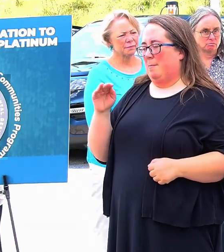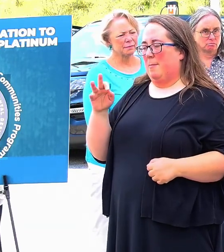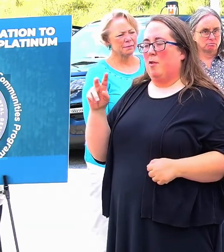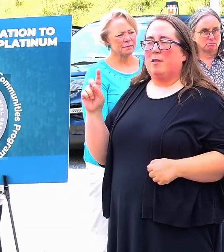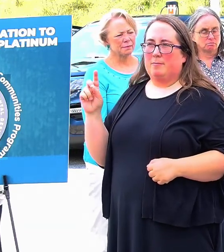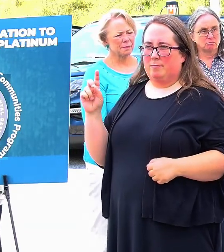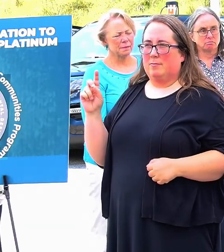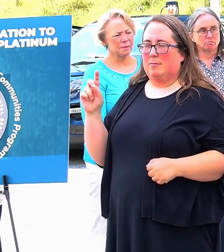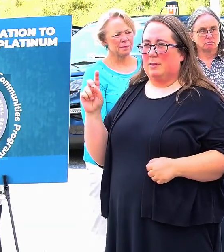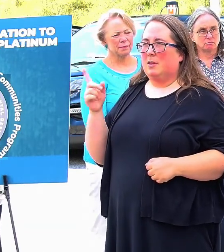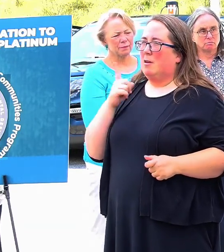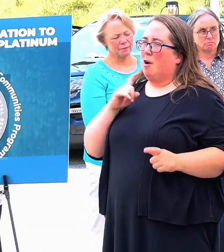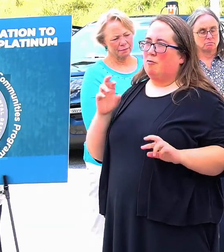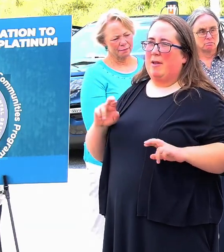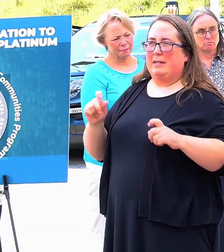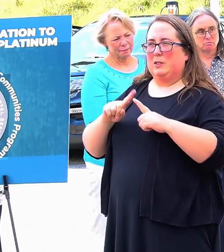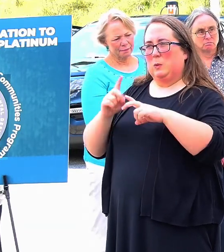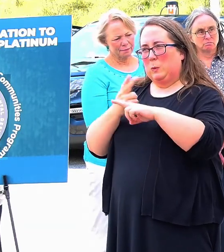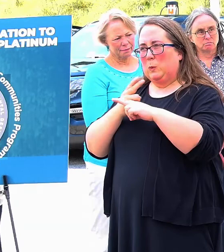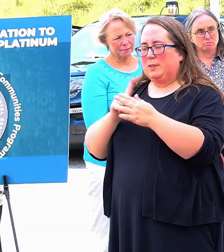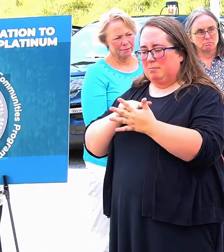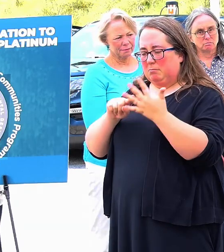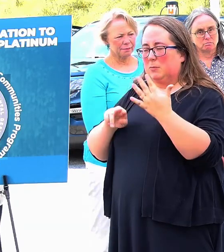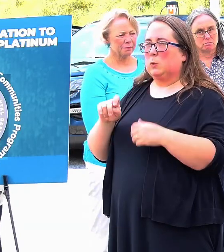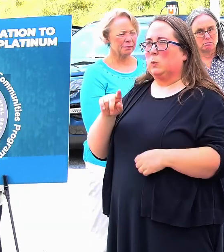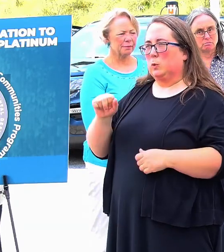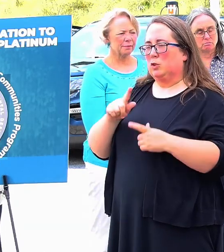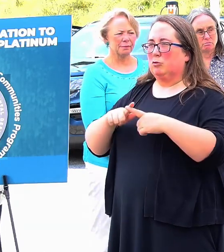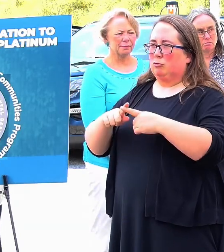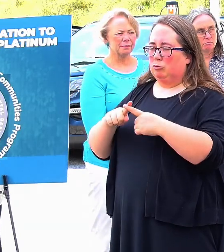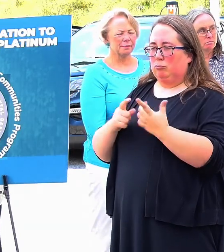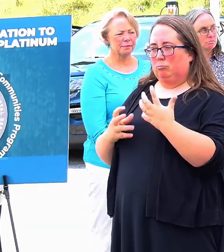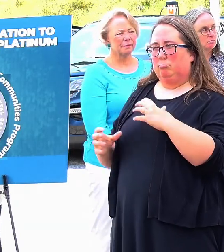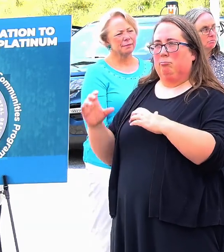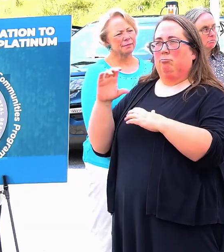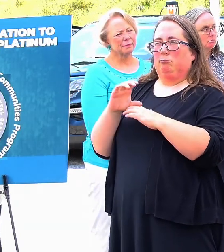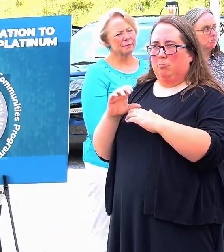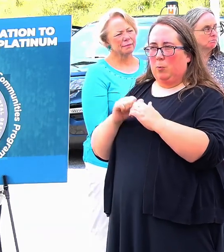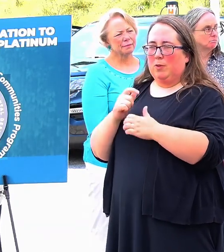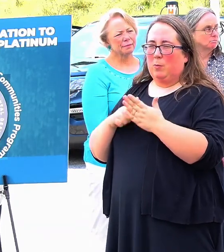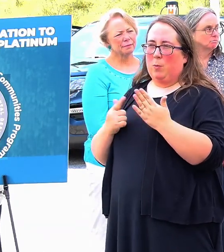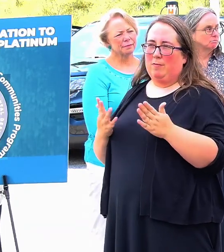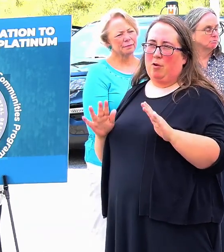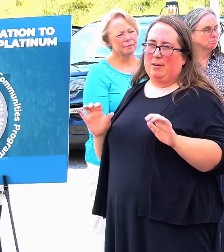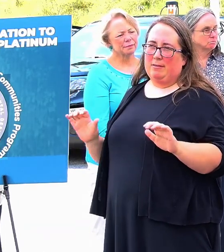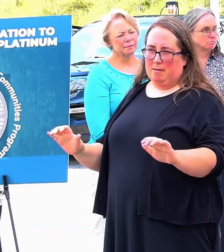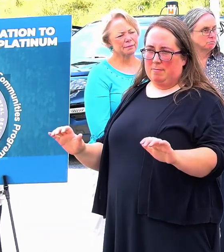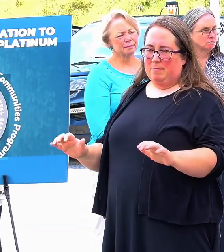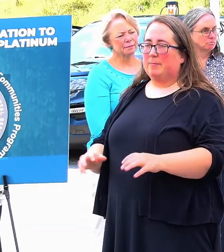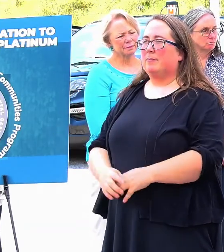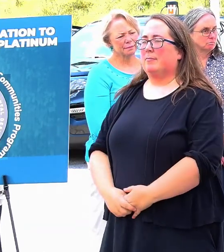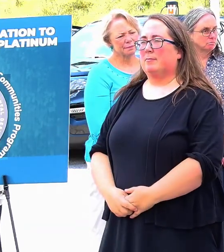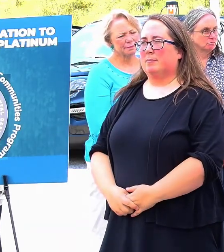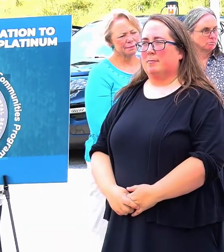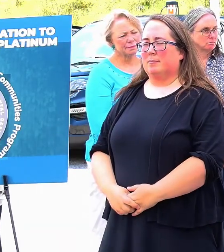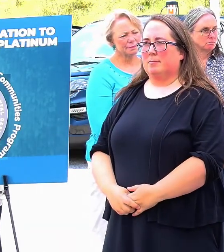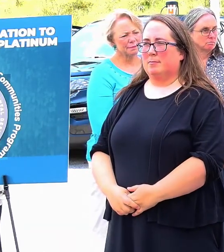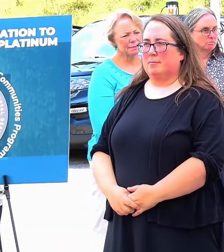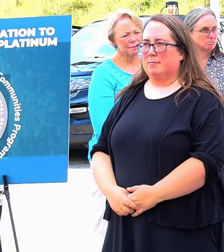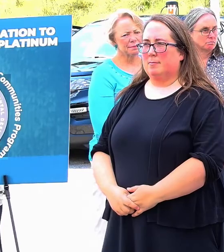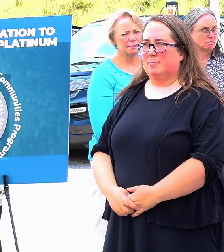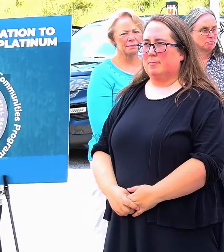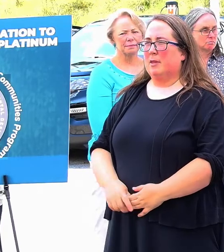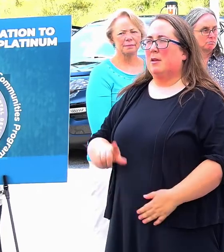Maryland are poised to use those tools to build on what we've already been able to achieve.